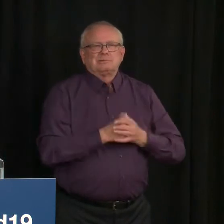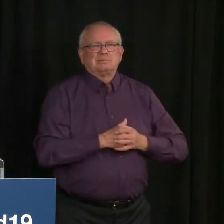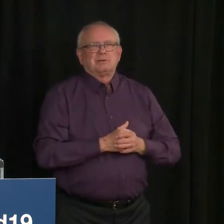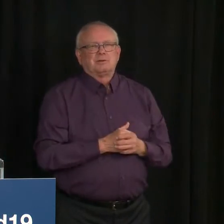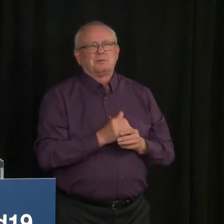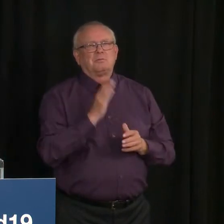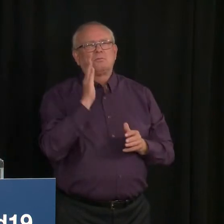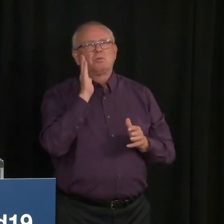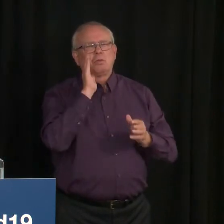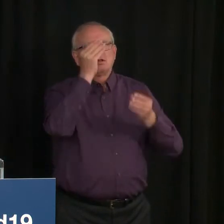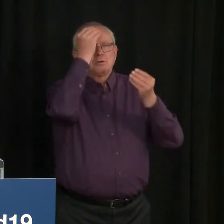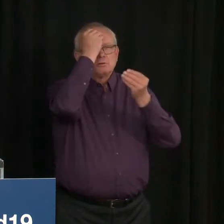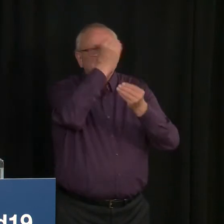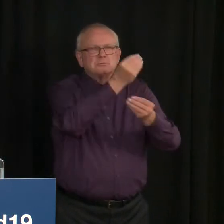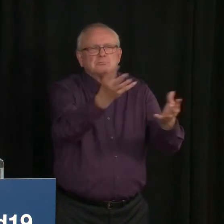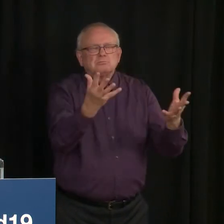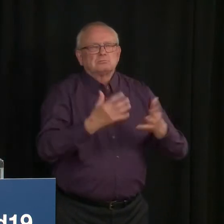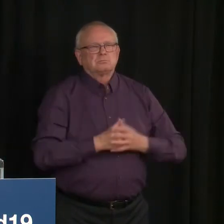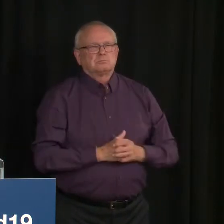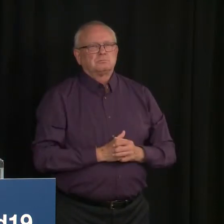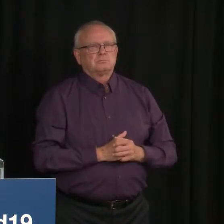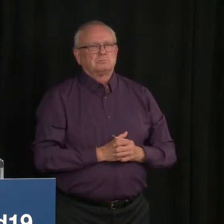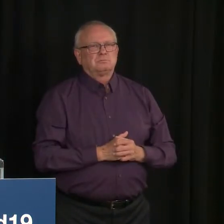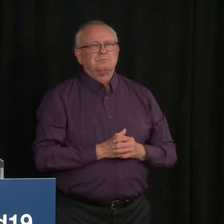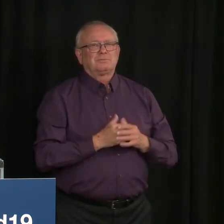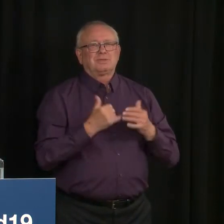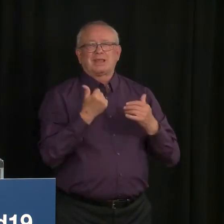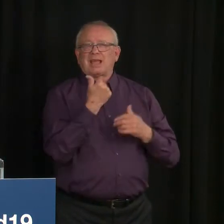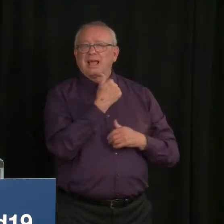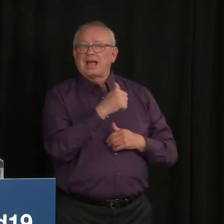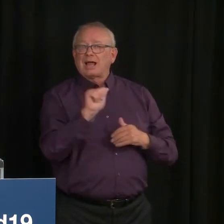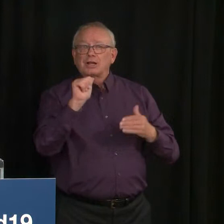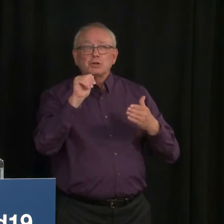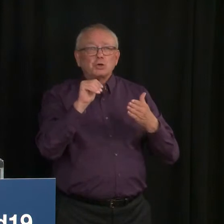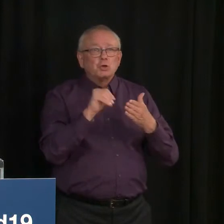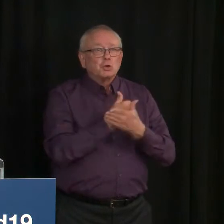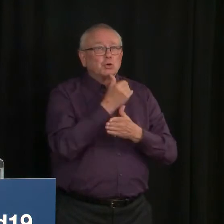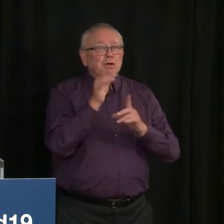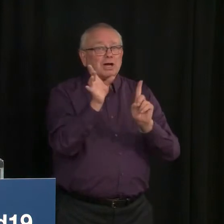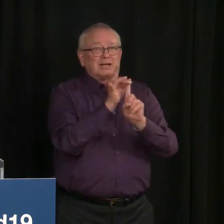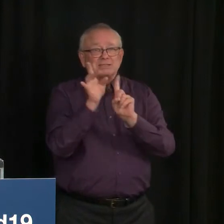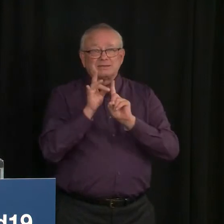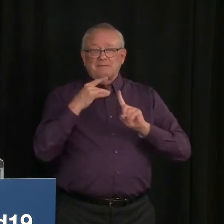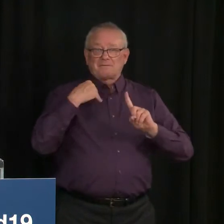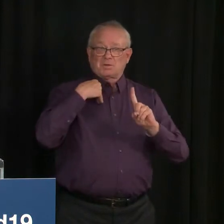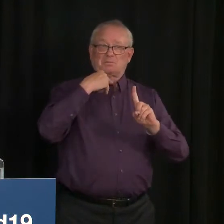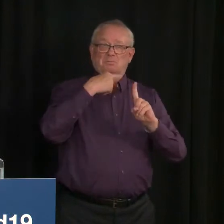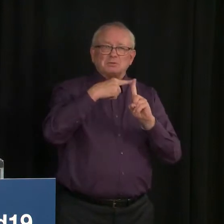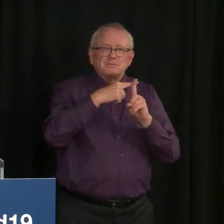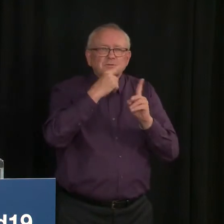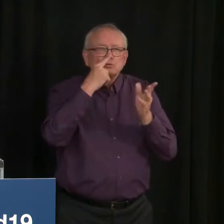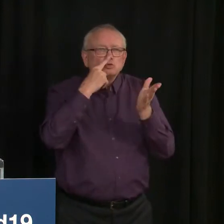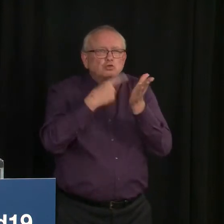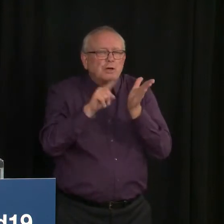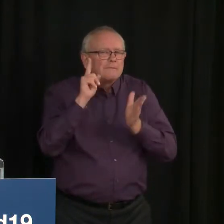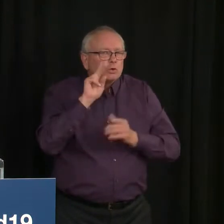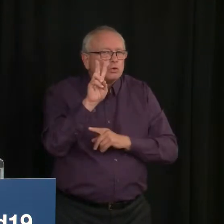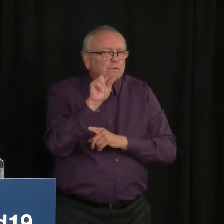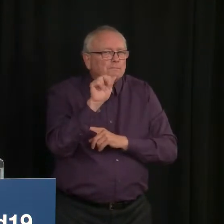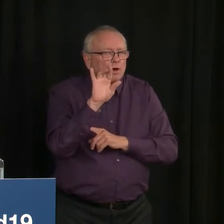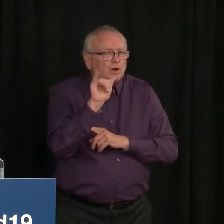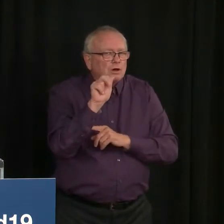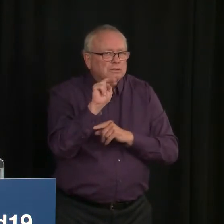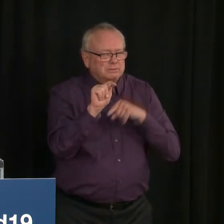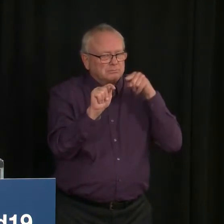tracking and identifying all cases as quickly as possible. Right now, we have one of the most aggressive variant testing strategies in